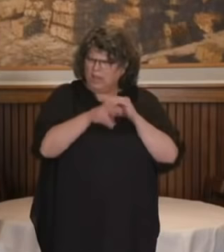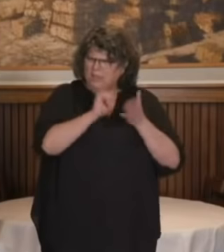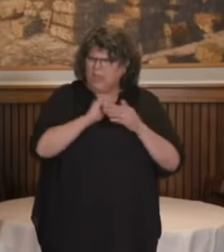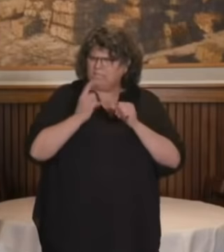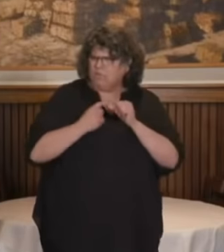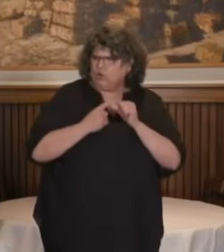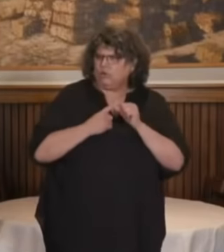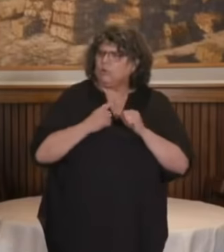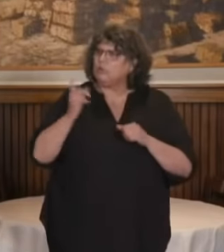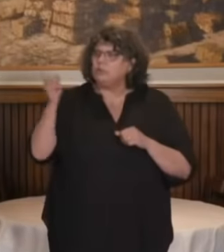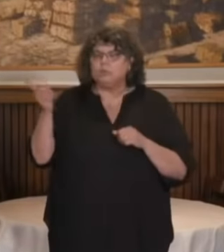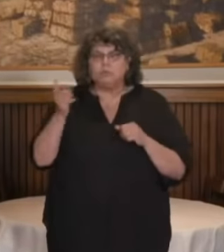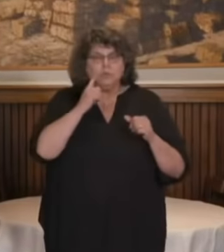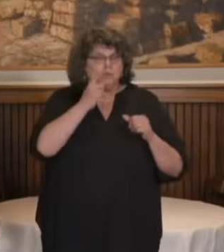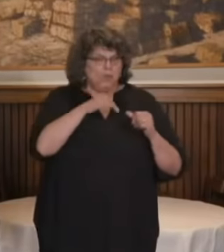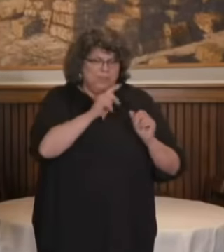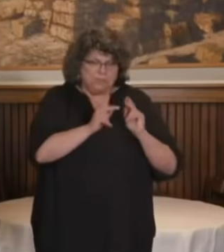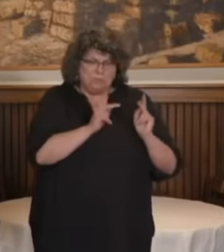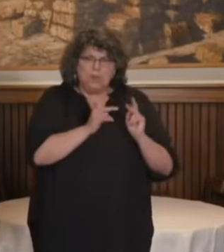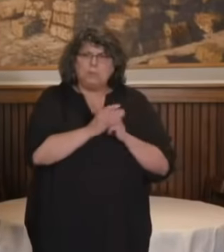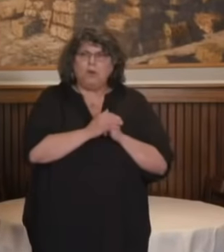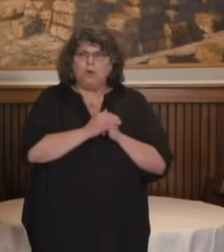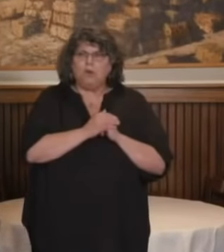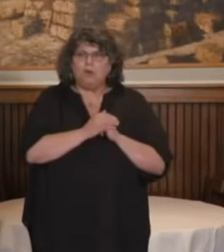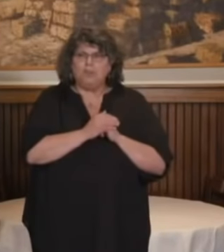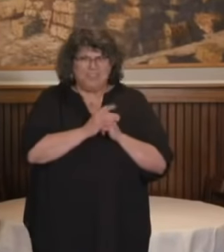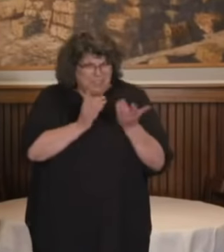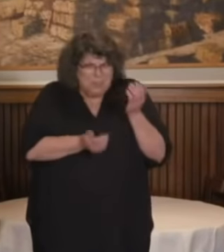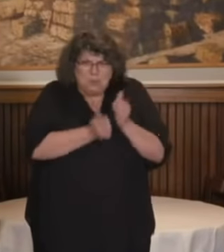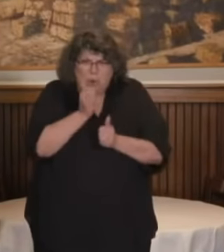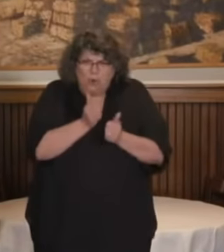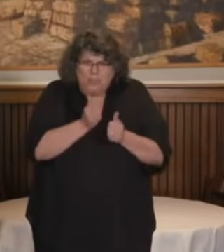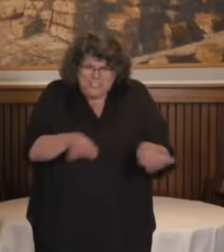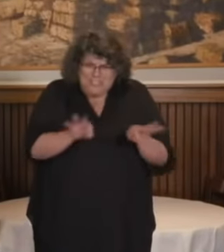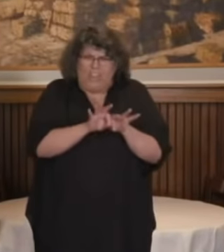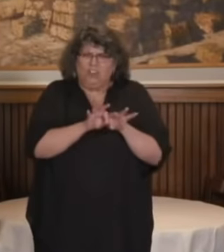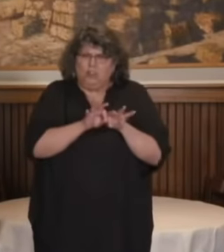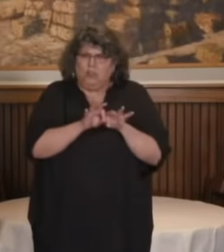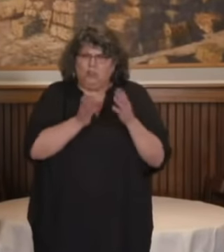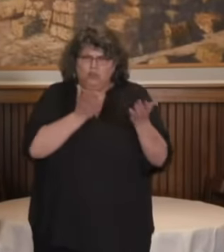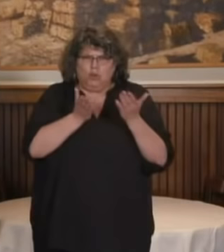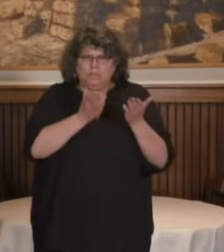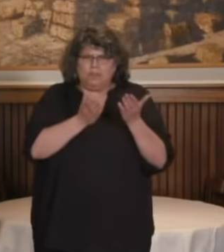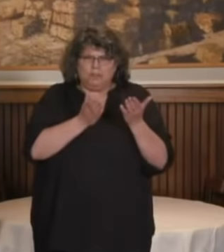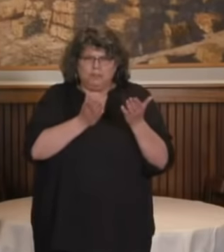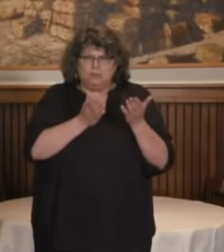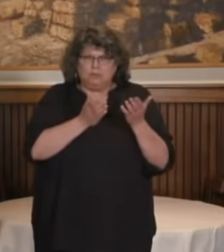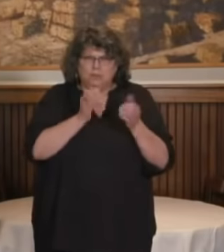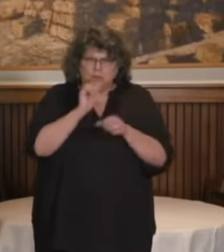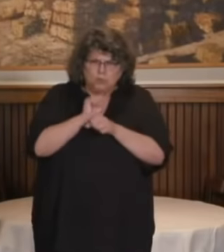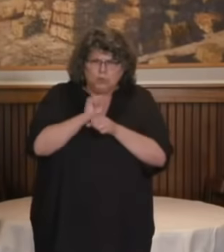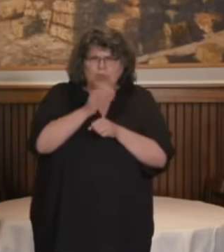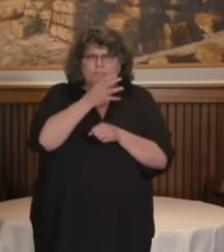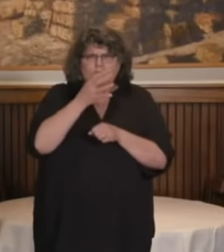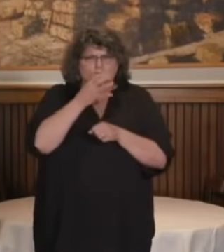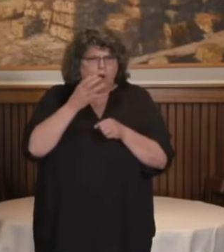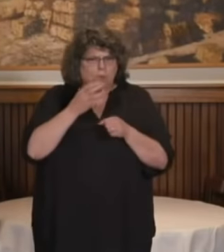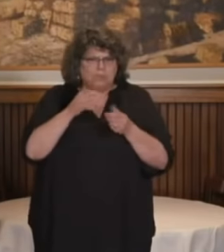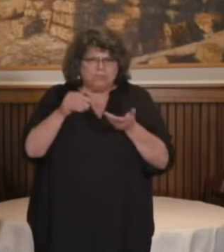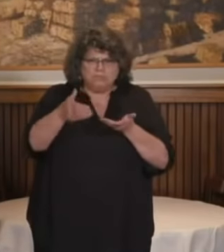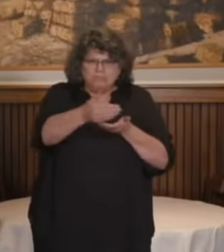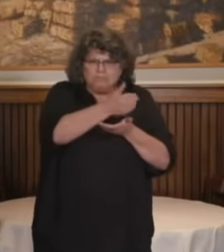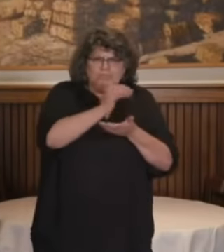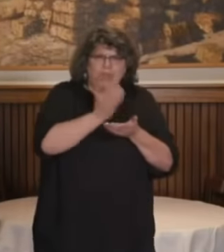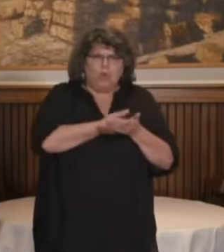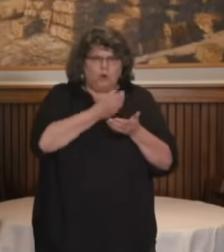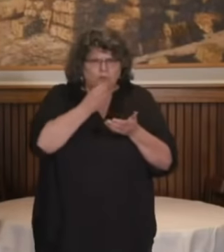status, many that are been perhaps the most essential of essential service providers as it relates to our food delivery in